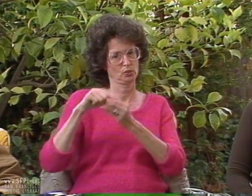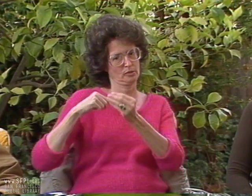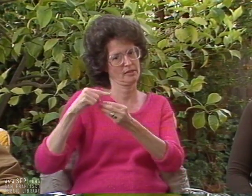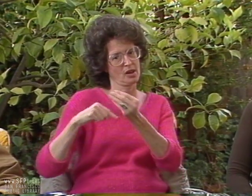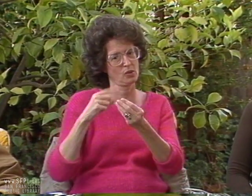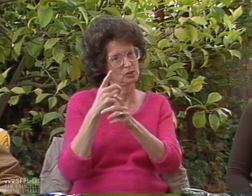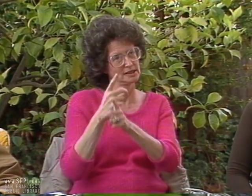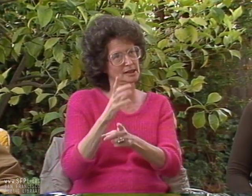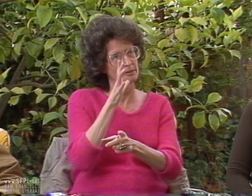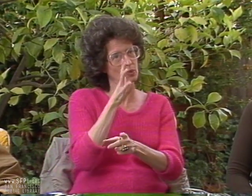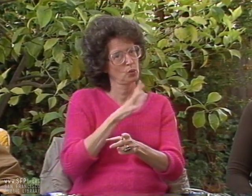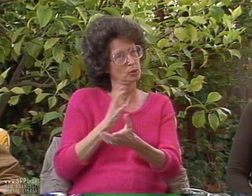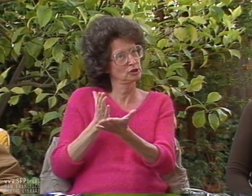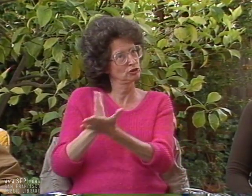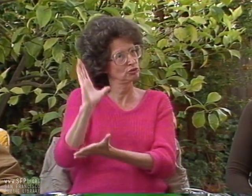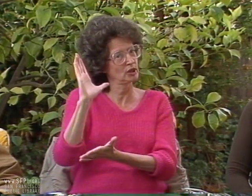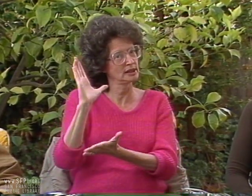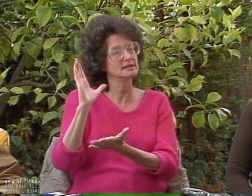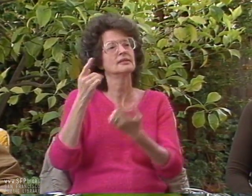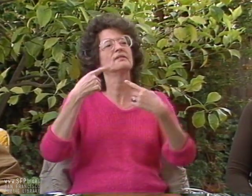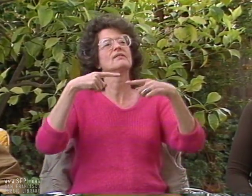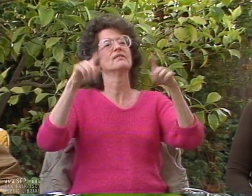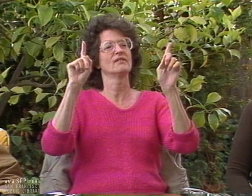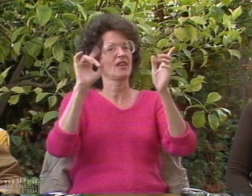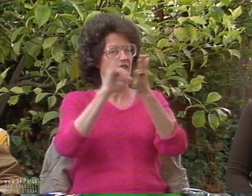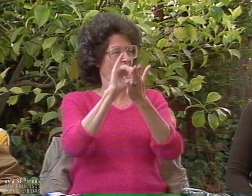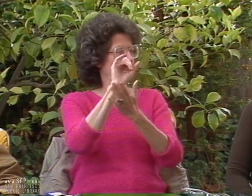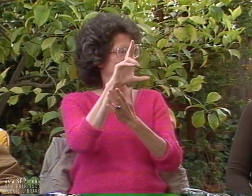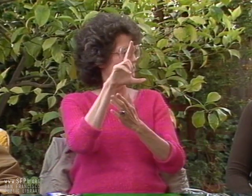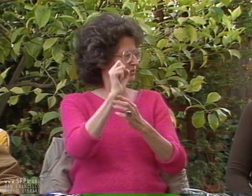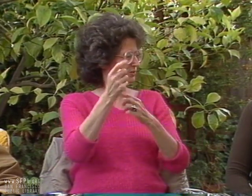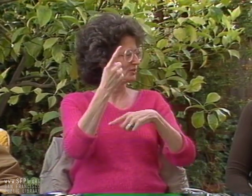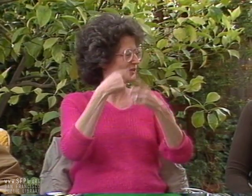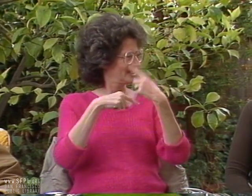already gone. I'd say only 300 of the 20,000 were left.